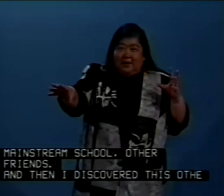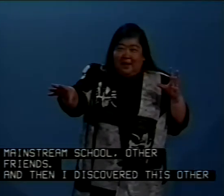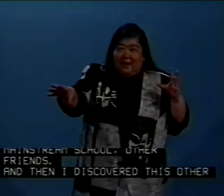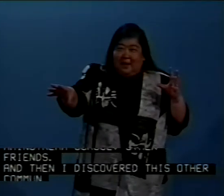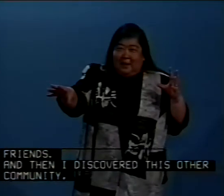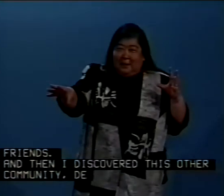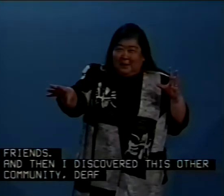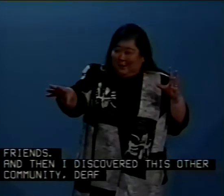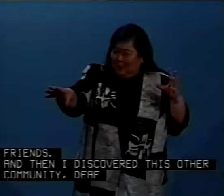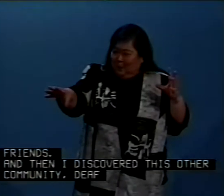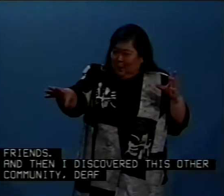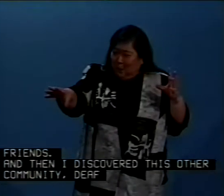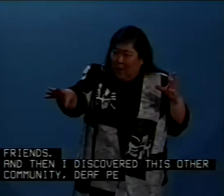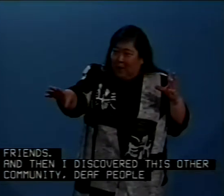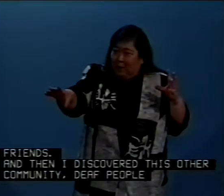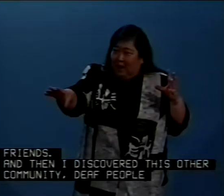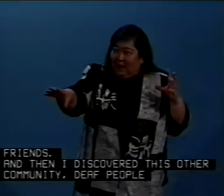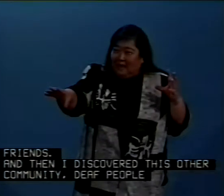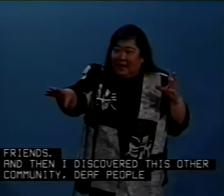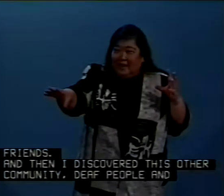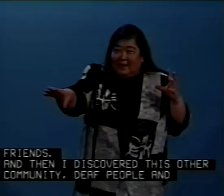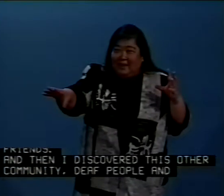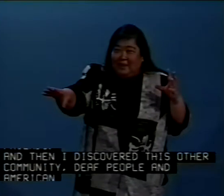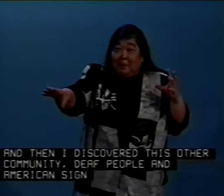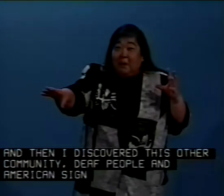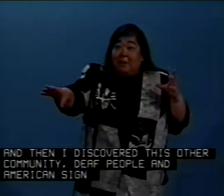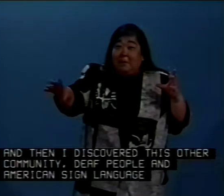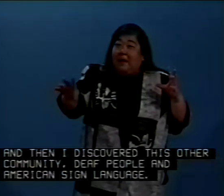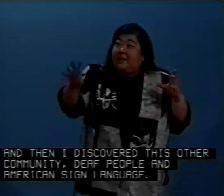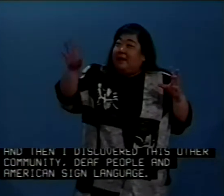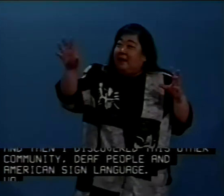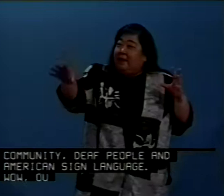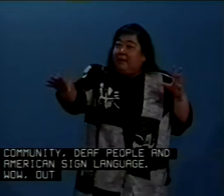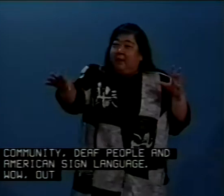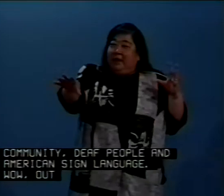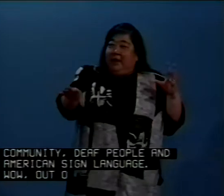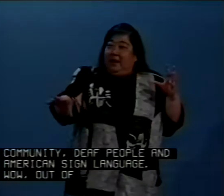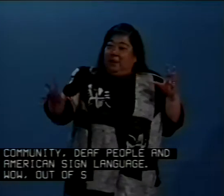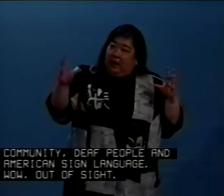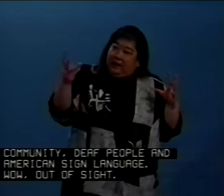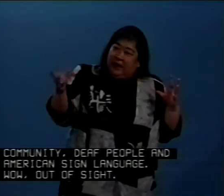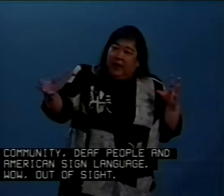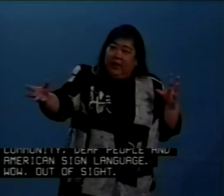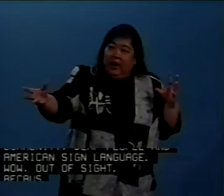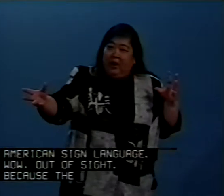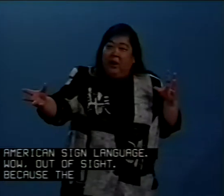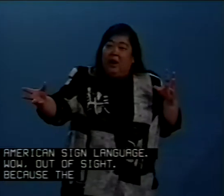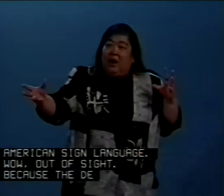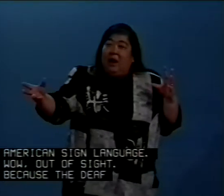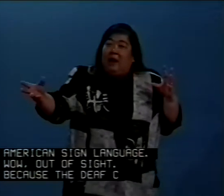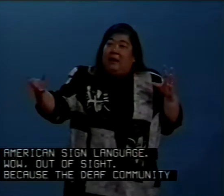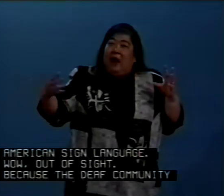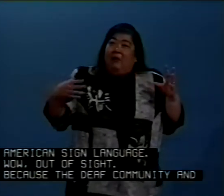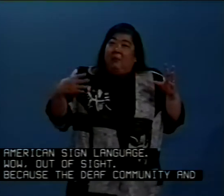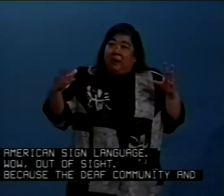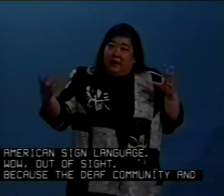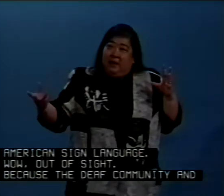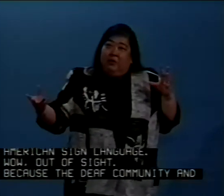Sign Language. Wow, out of sight. Because the deaf community and what I saw there allowed me